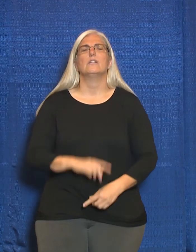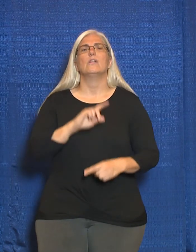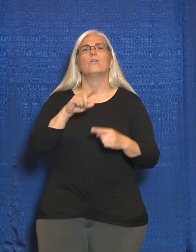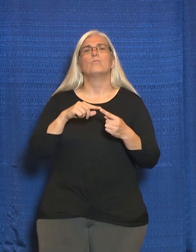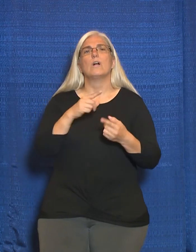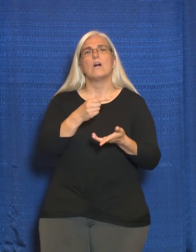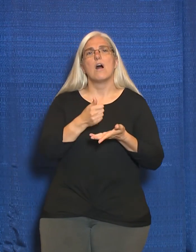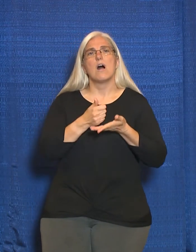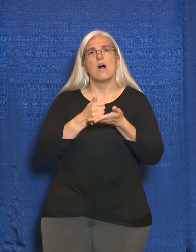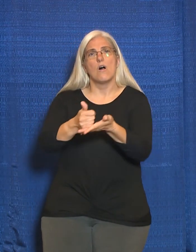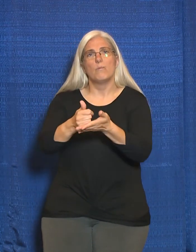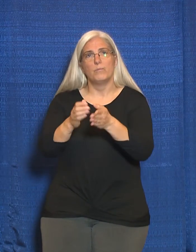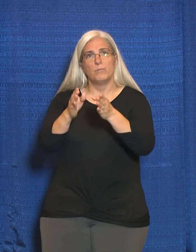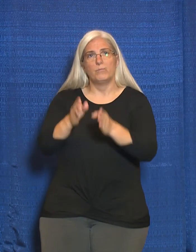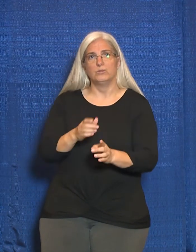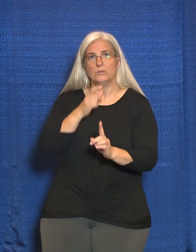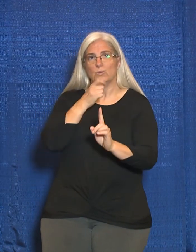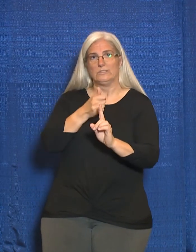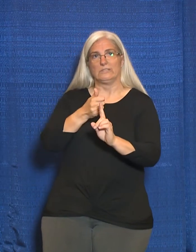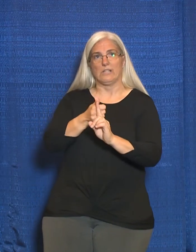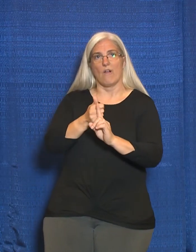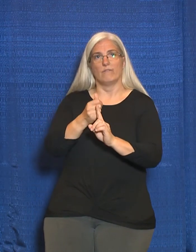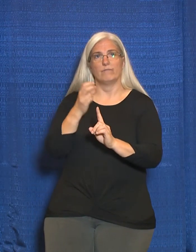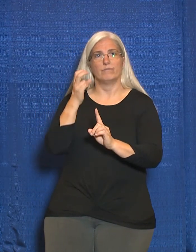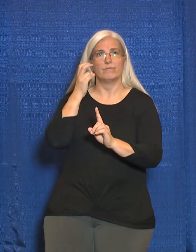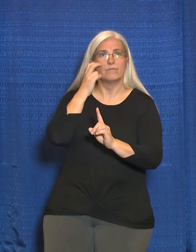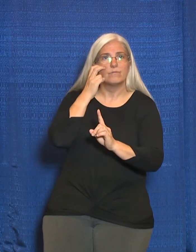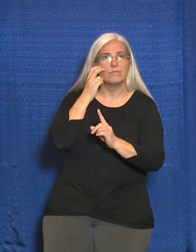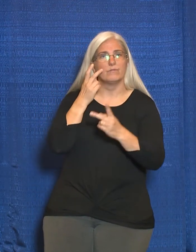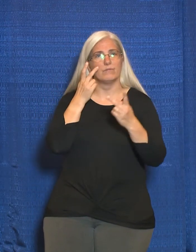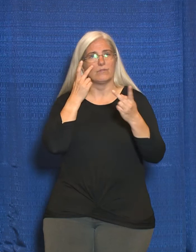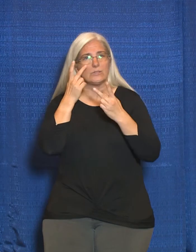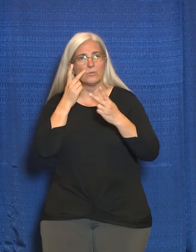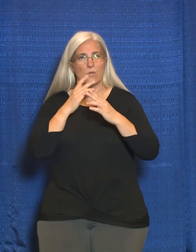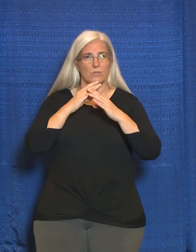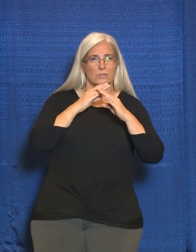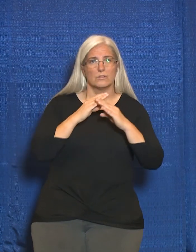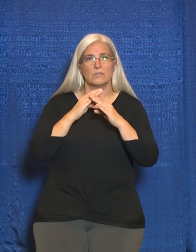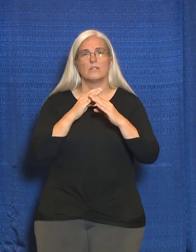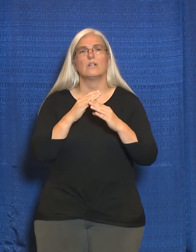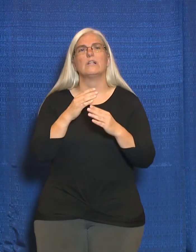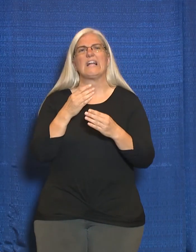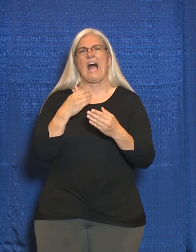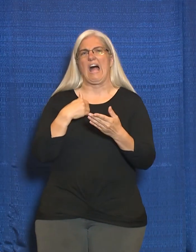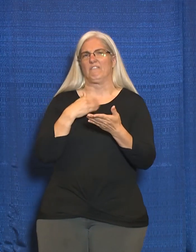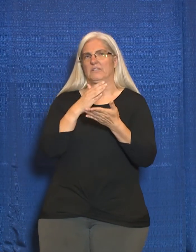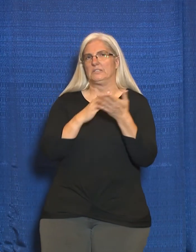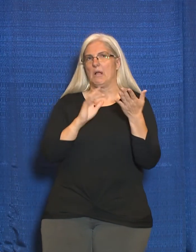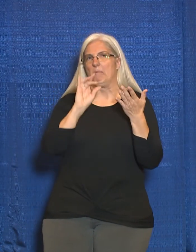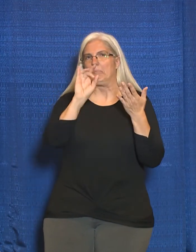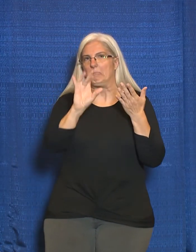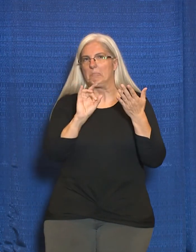When assisting a person with a visual impairment, there are a few general guidelines to keep in mind.